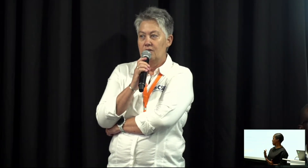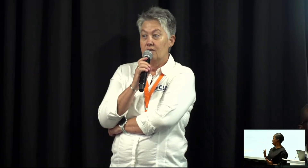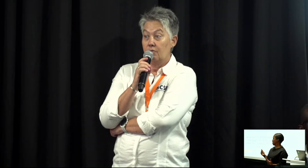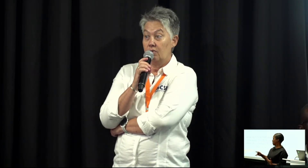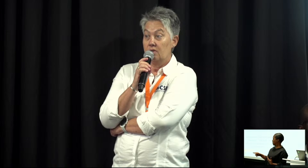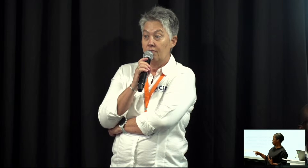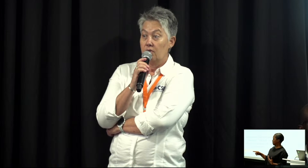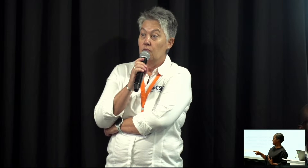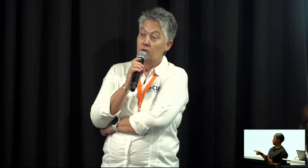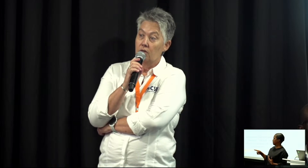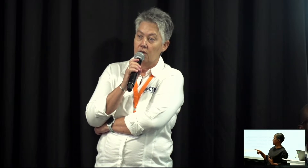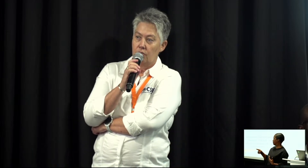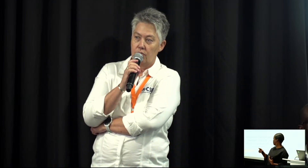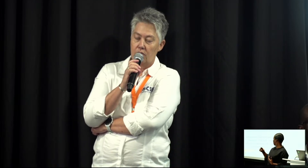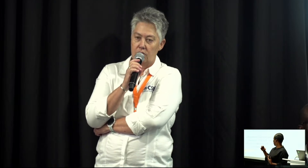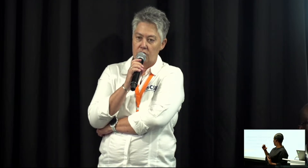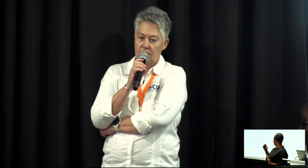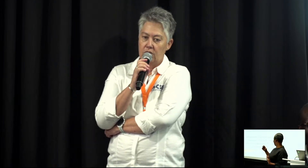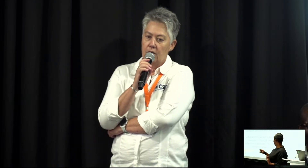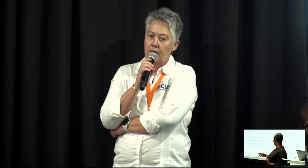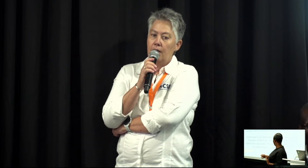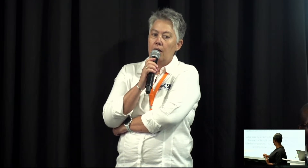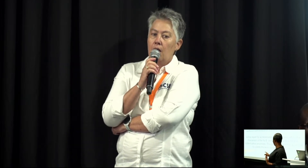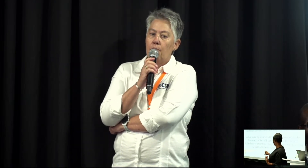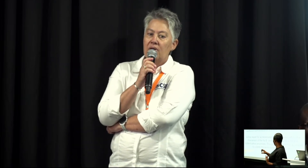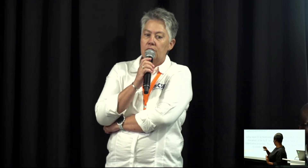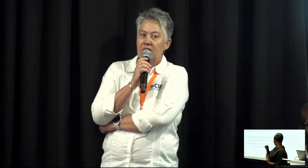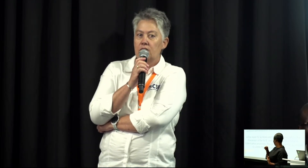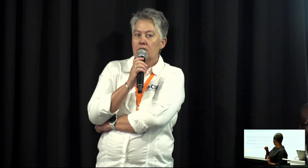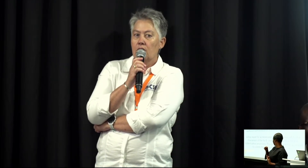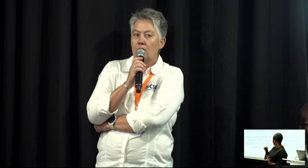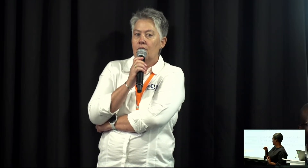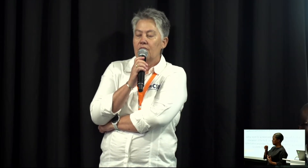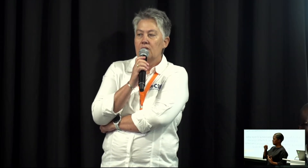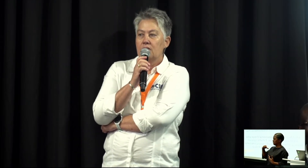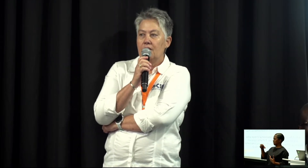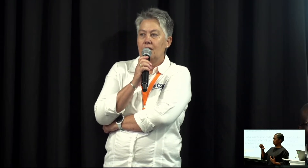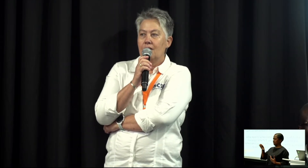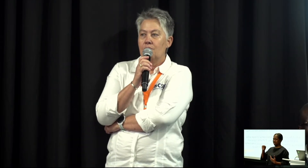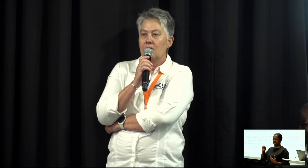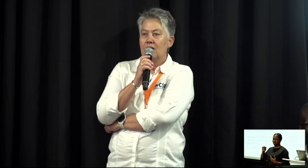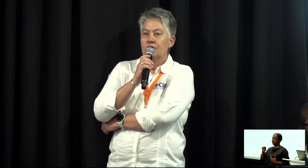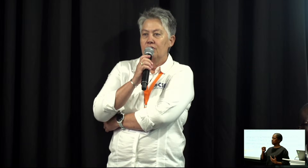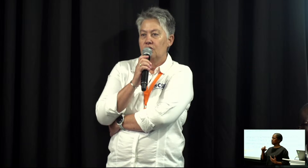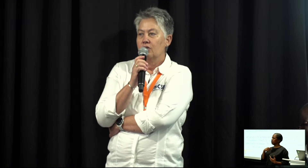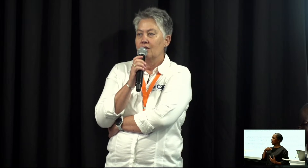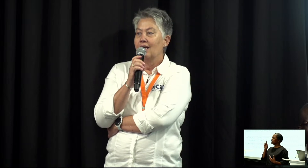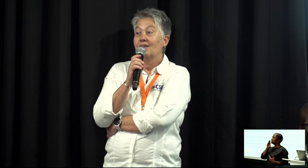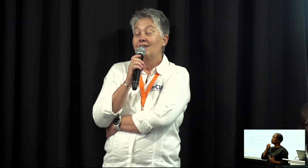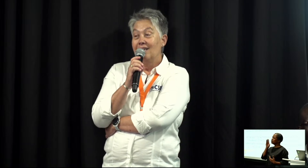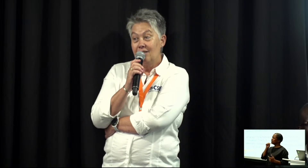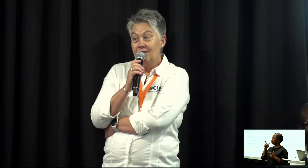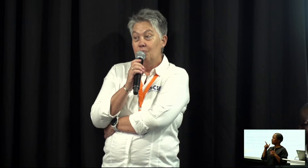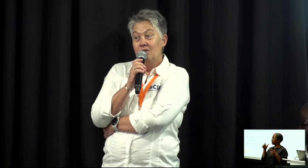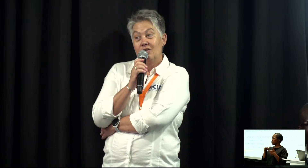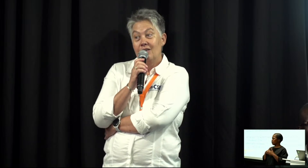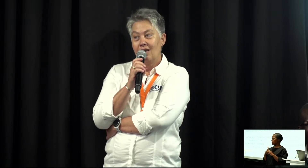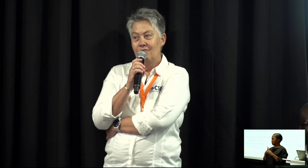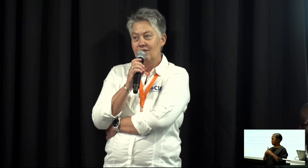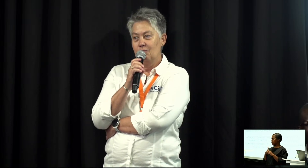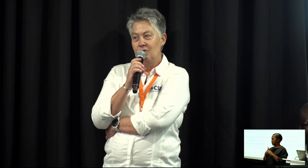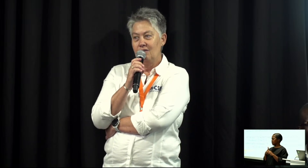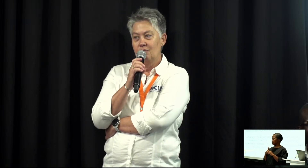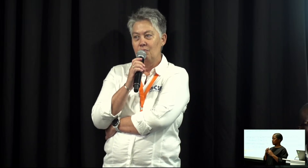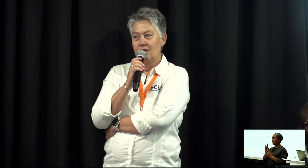website, and you'll see some of the stuff that we're doing there with regard to speech. But speech is obviously a major issue, and collecting speech